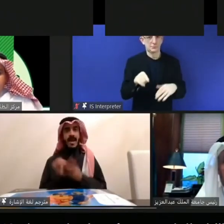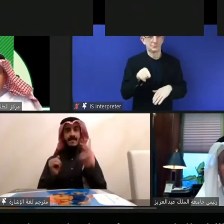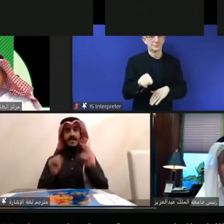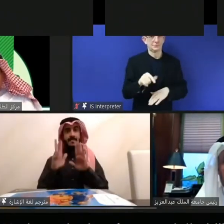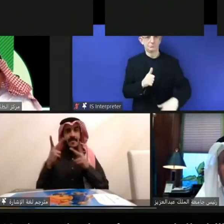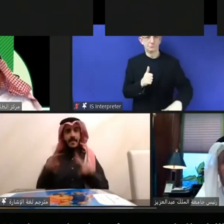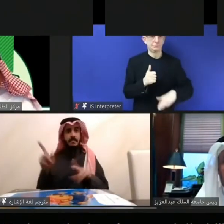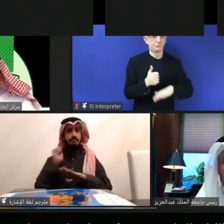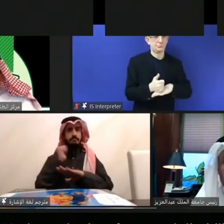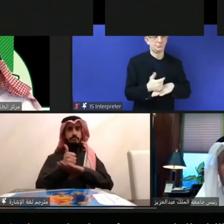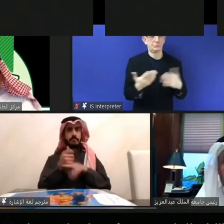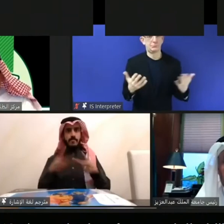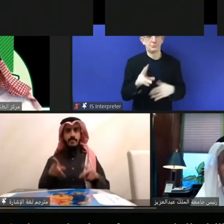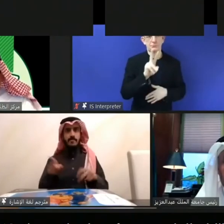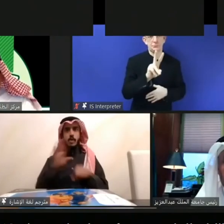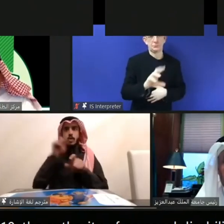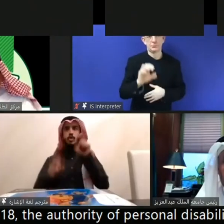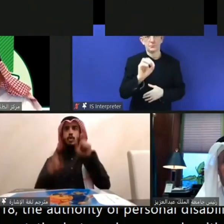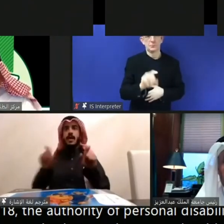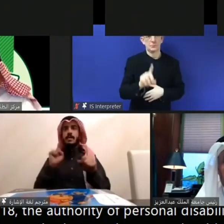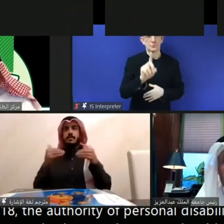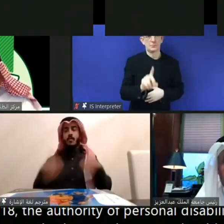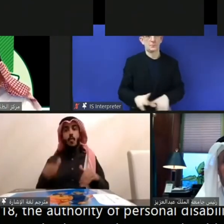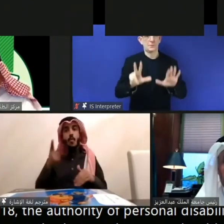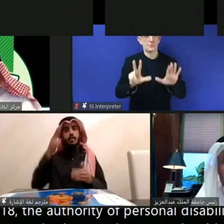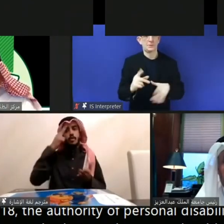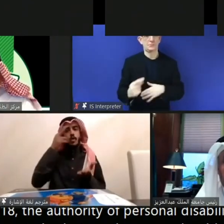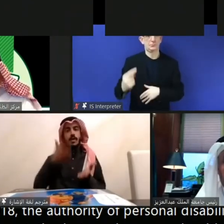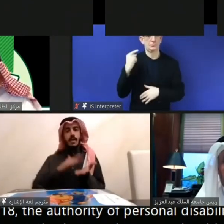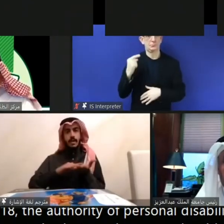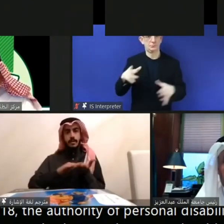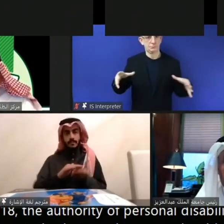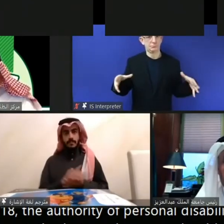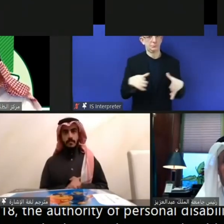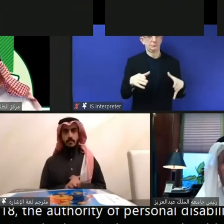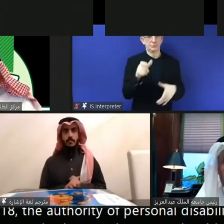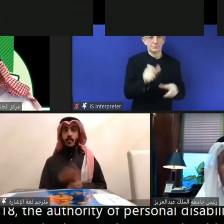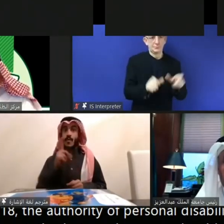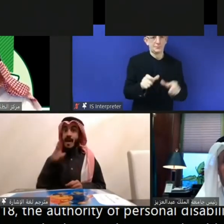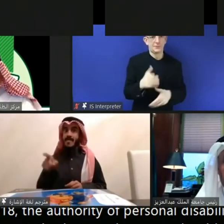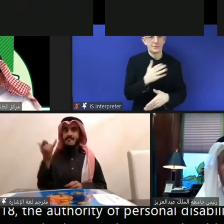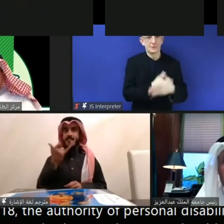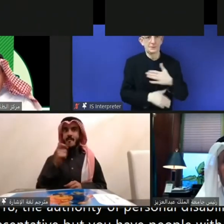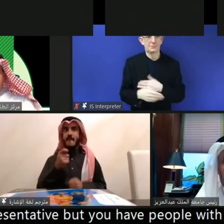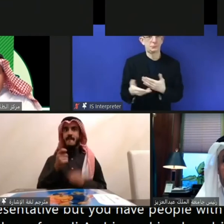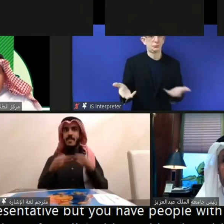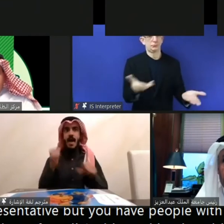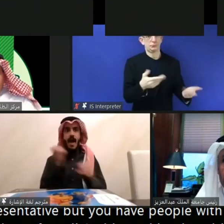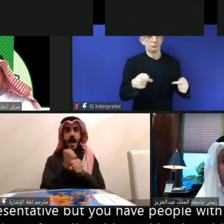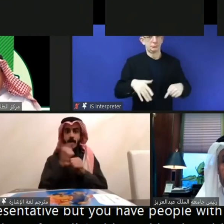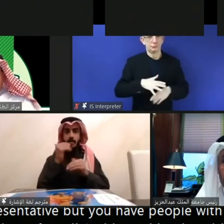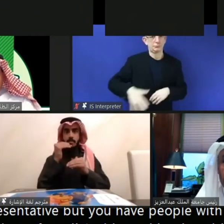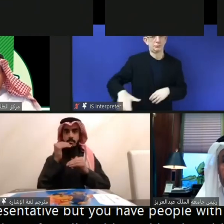people with disability in the Kingdom of Saudi Arabia, and is a key driver for improving the quality of people